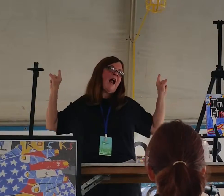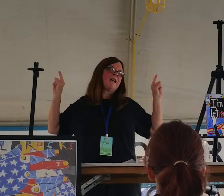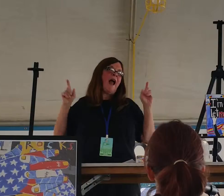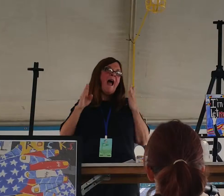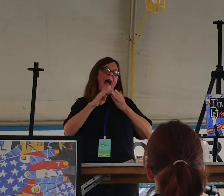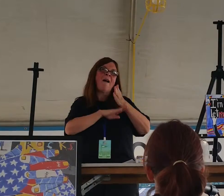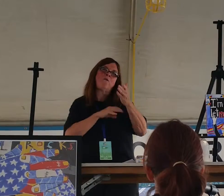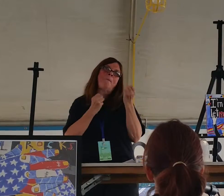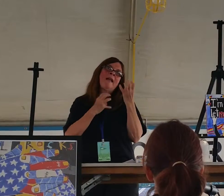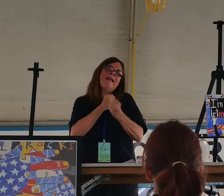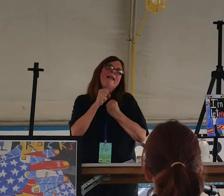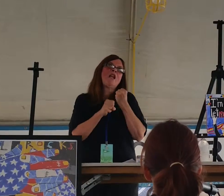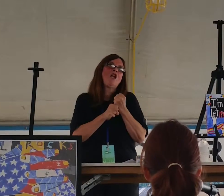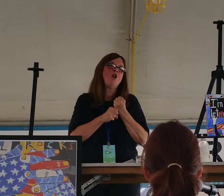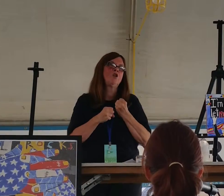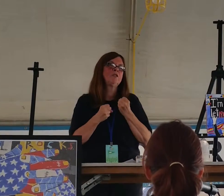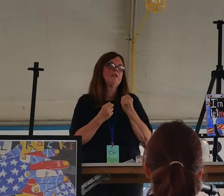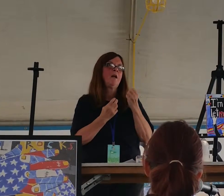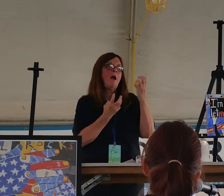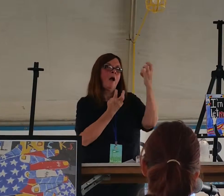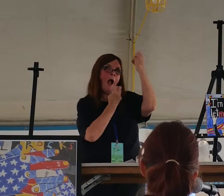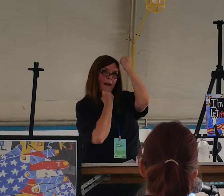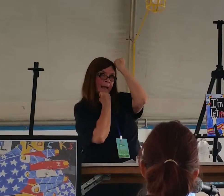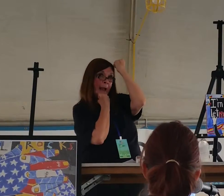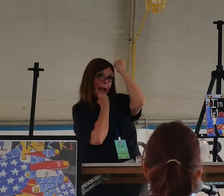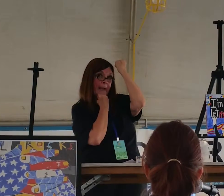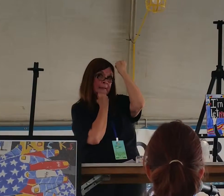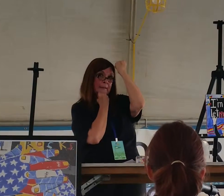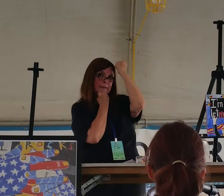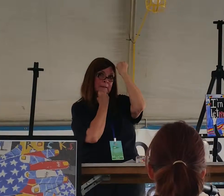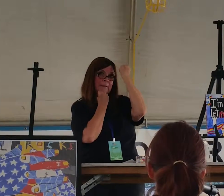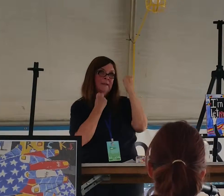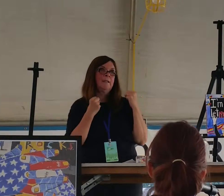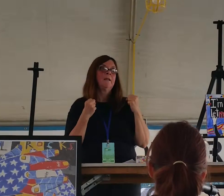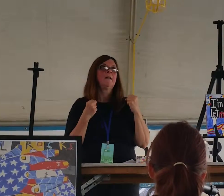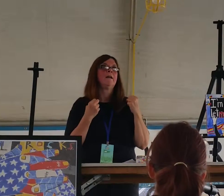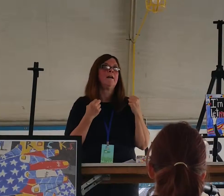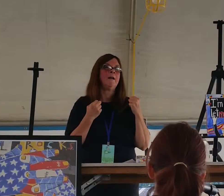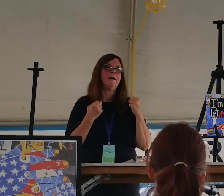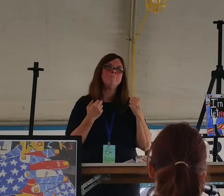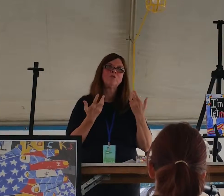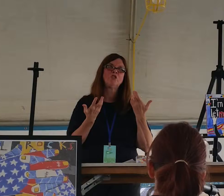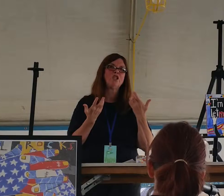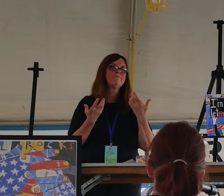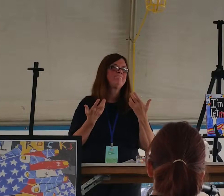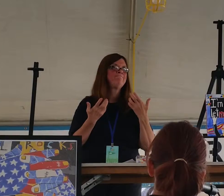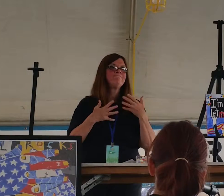capital D, you feel free, you feel liberated, that you're yourself.